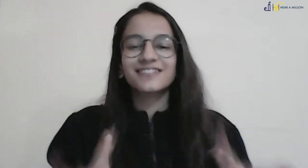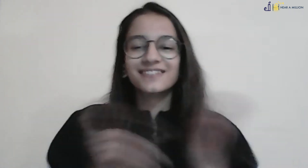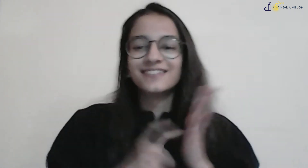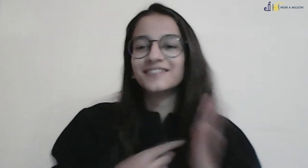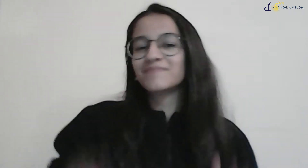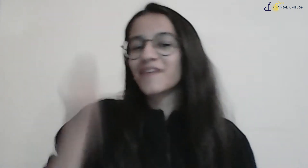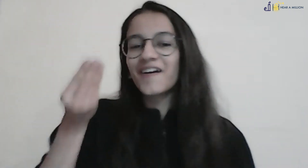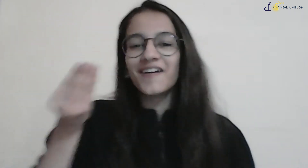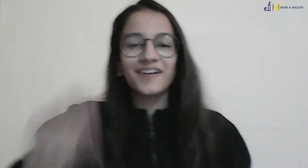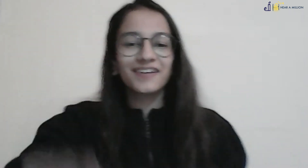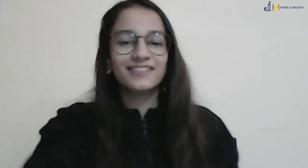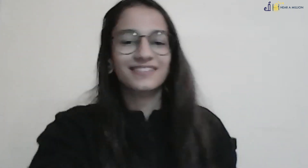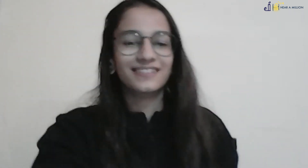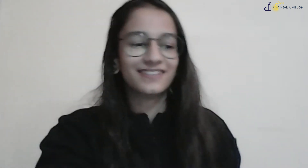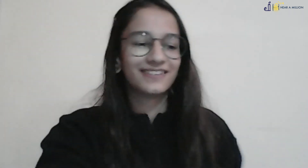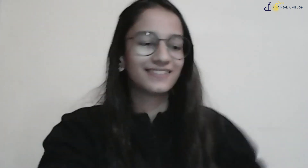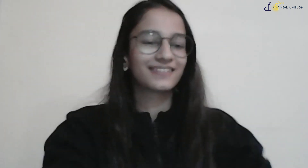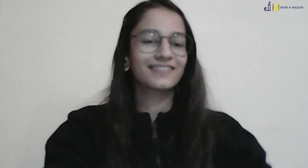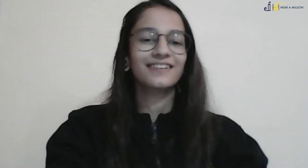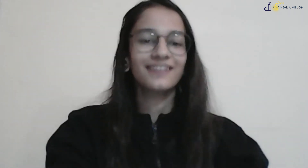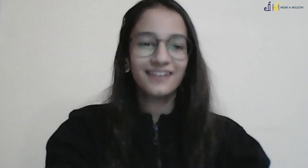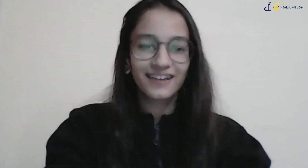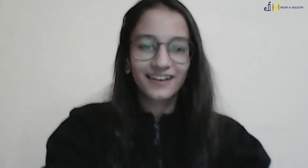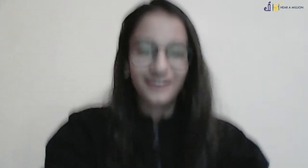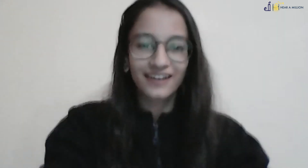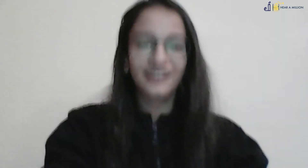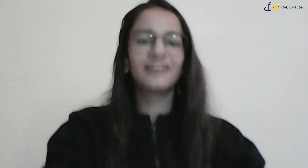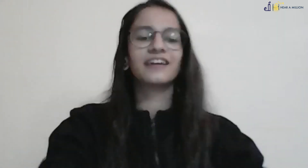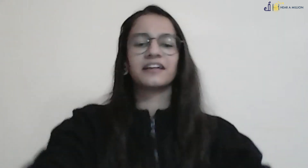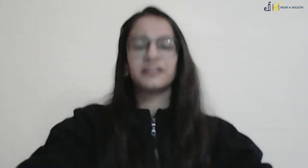We want more people to answer the question.